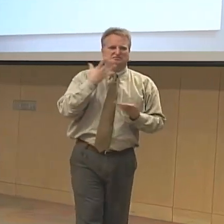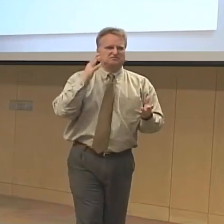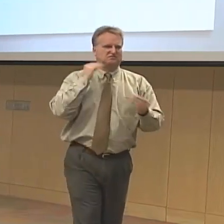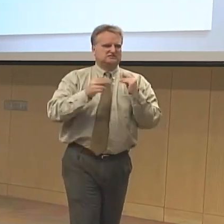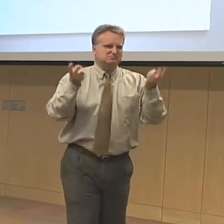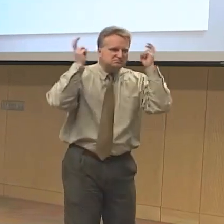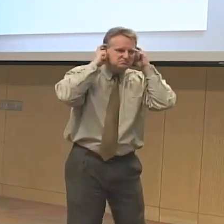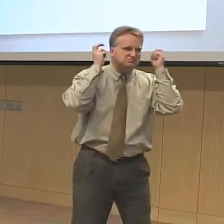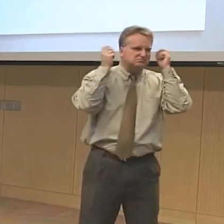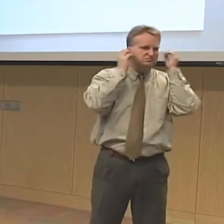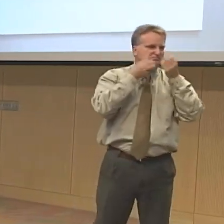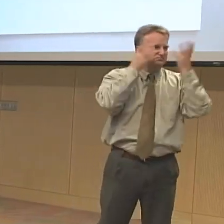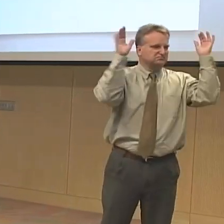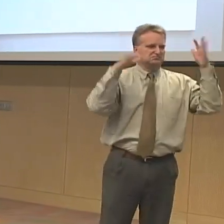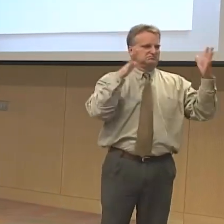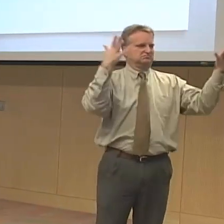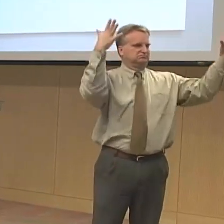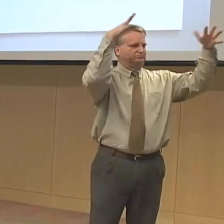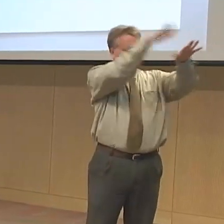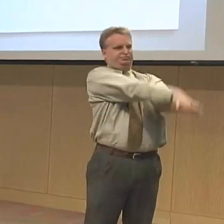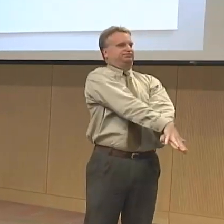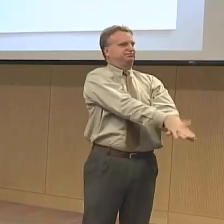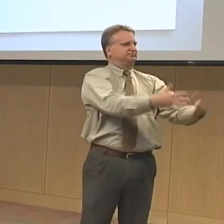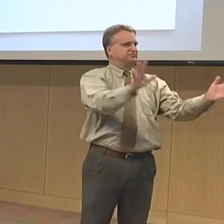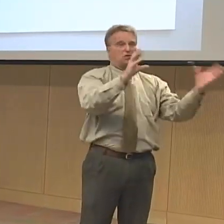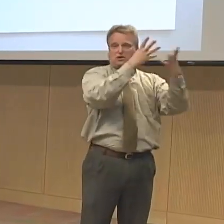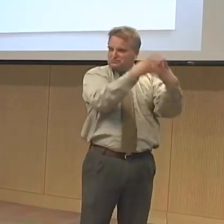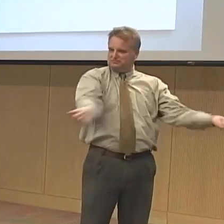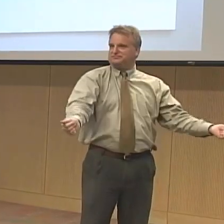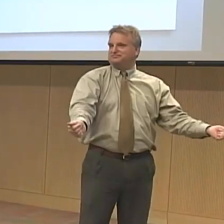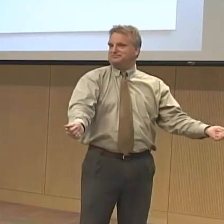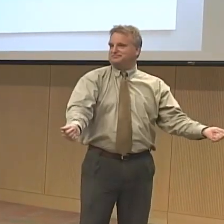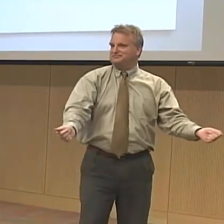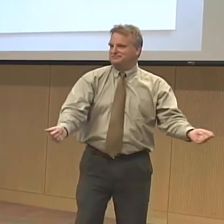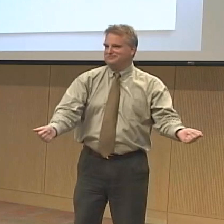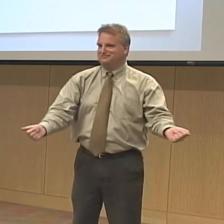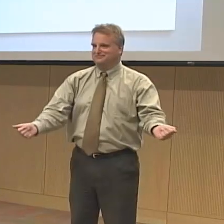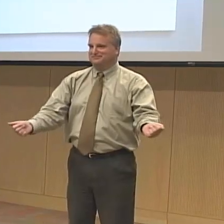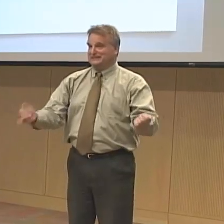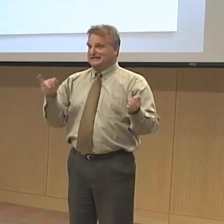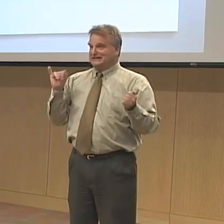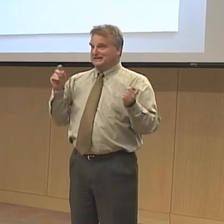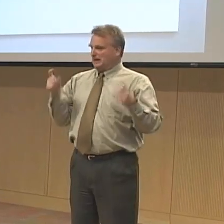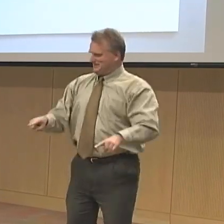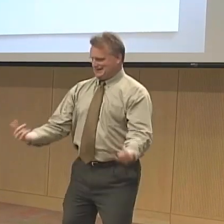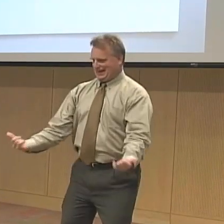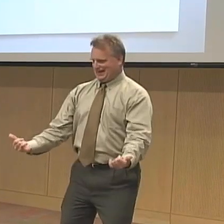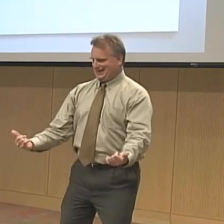Well, we'll have the fix for your typical deaf person, and so you'll have less of those. That's happening